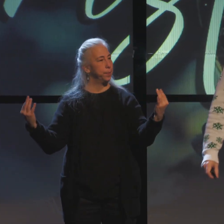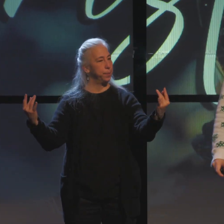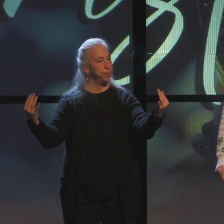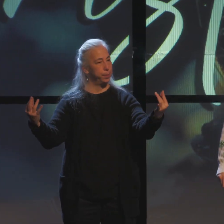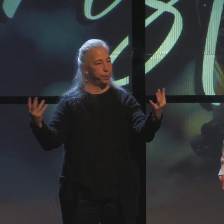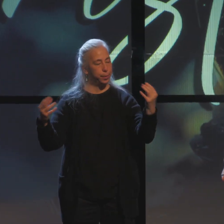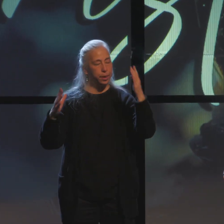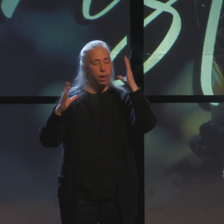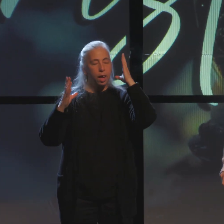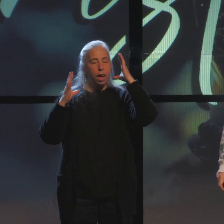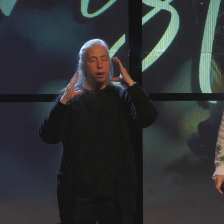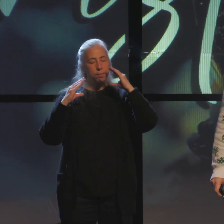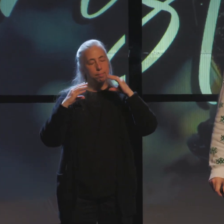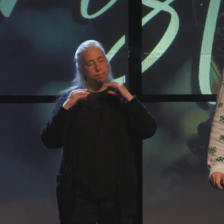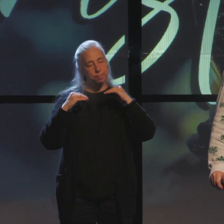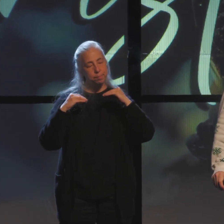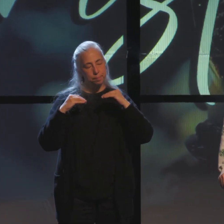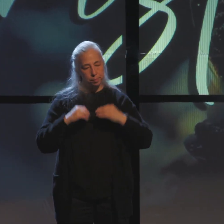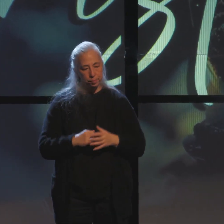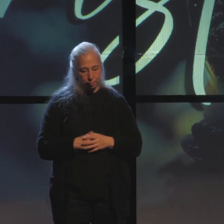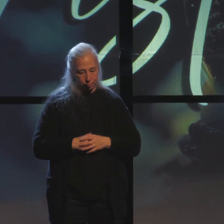second.